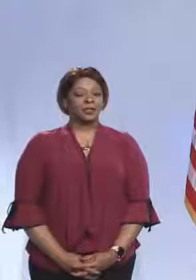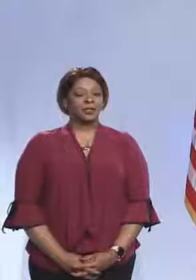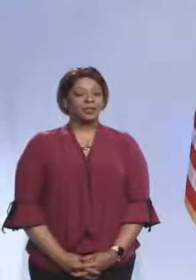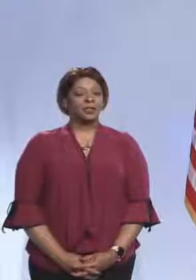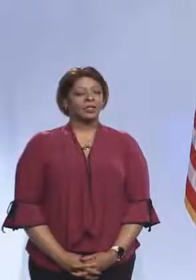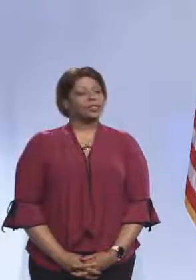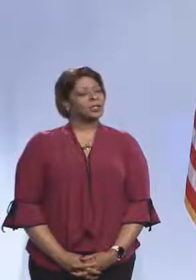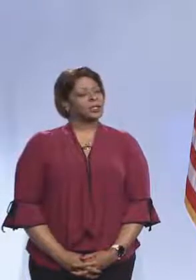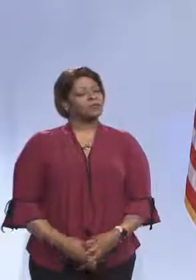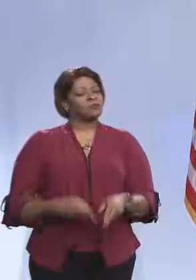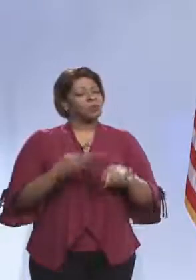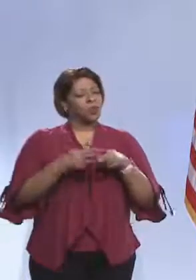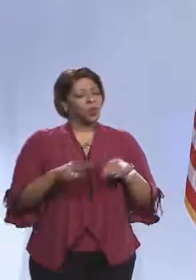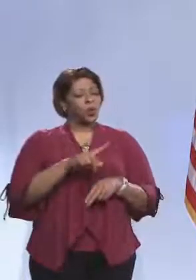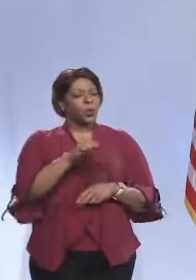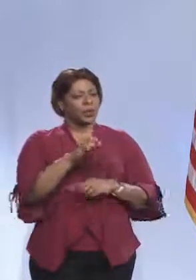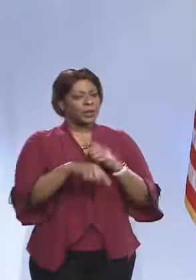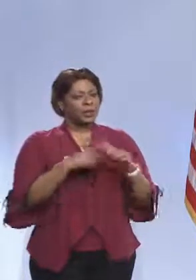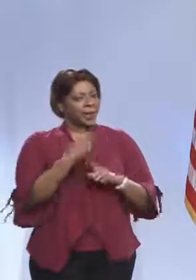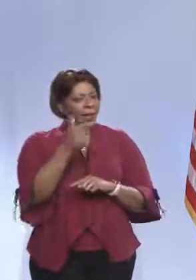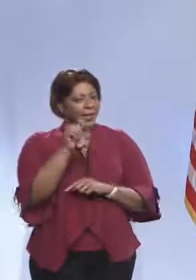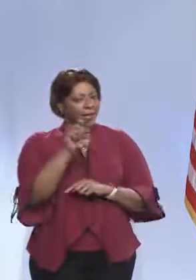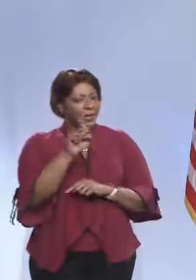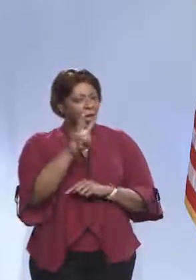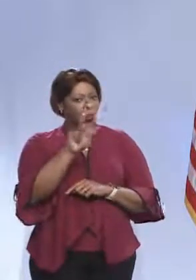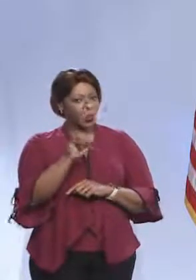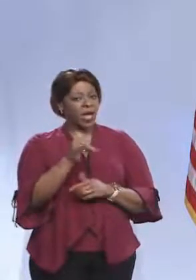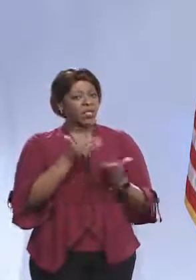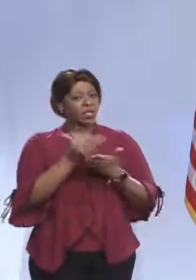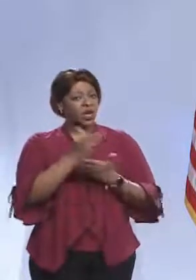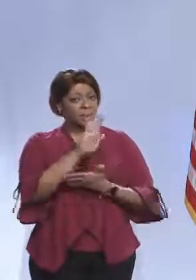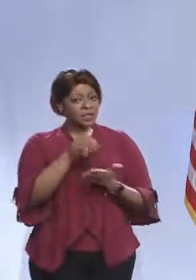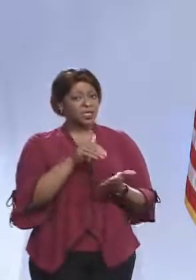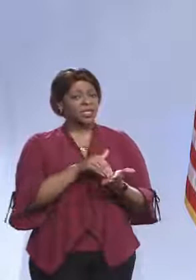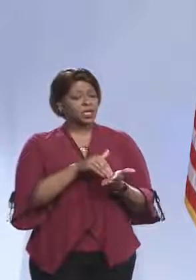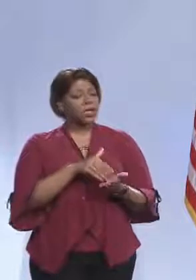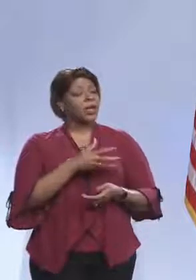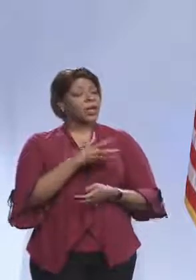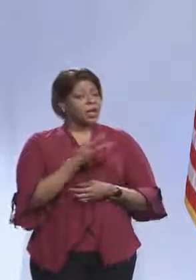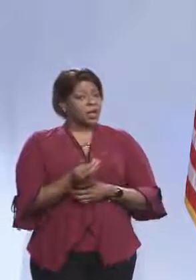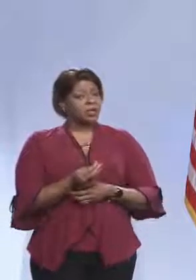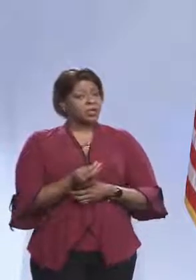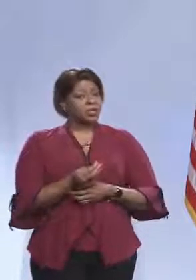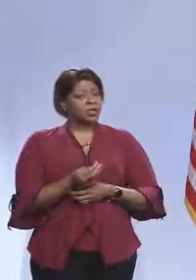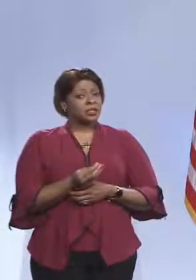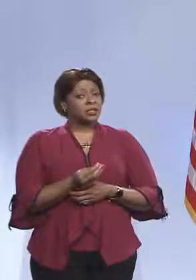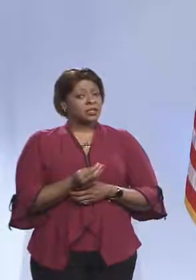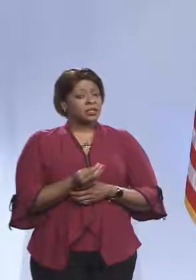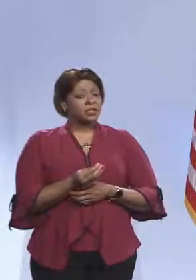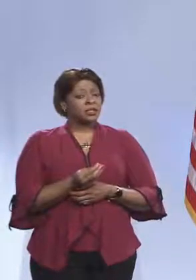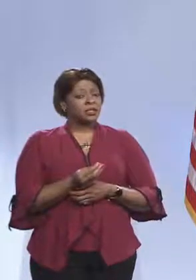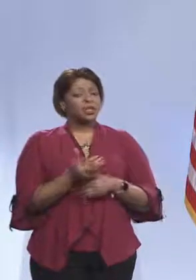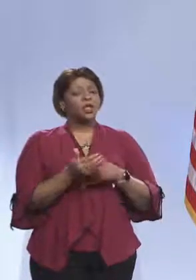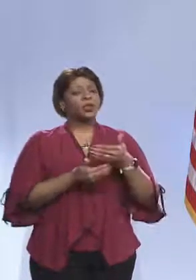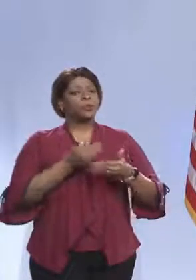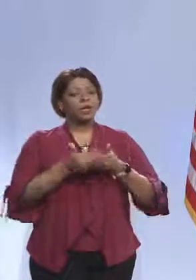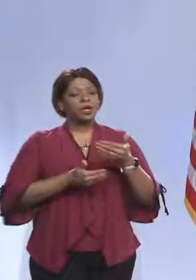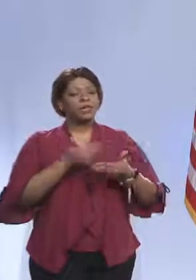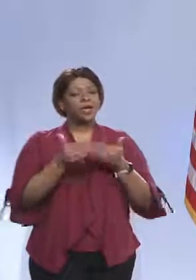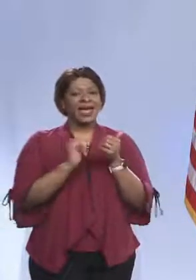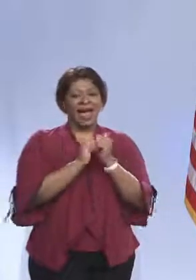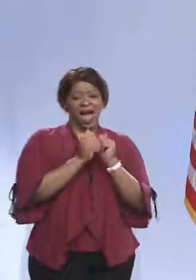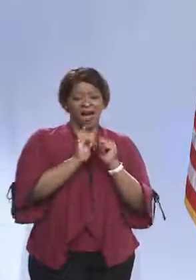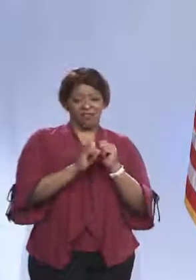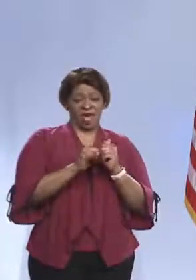I had a quick question about the Gateway Shopping Center and just the process. Like, how is